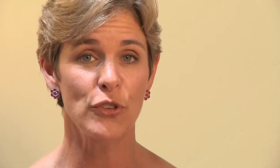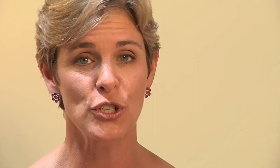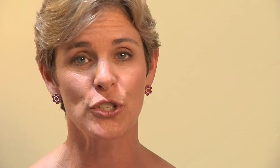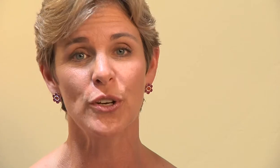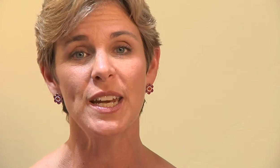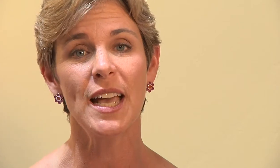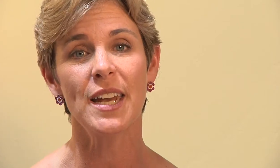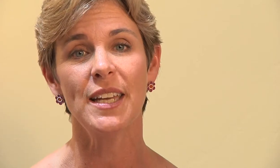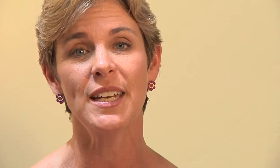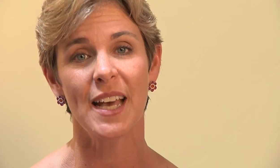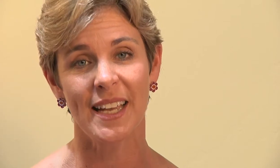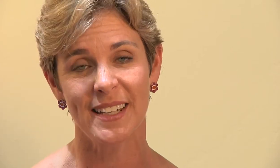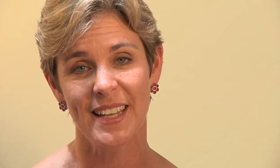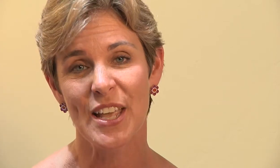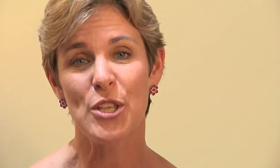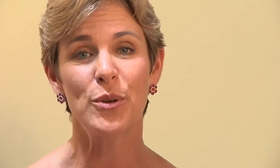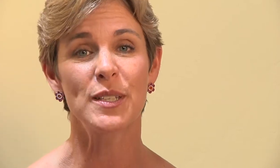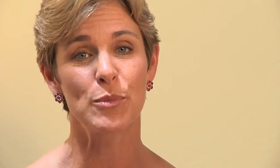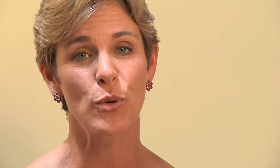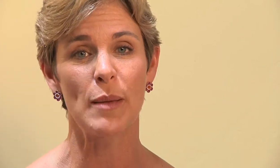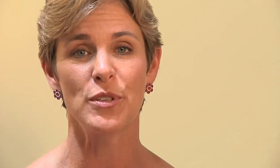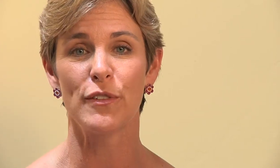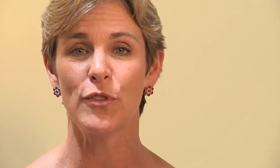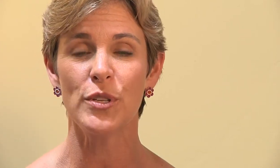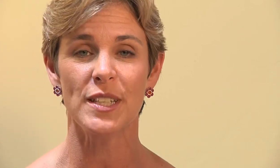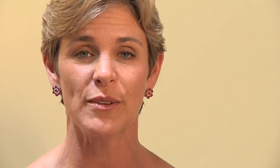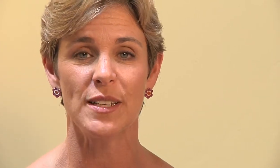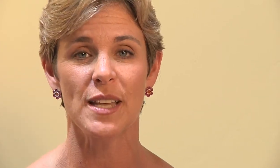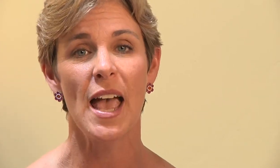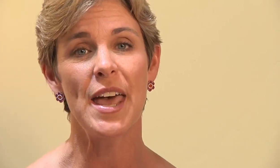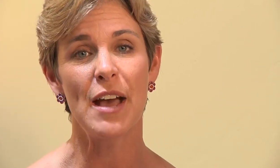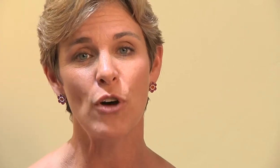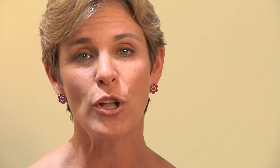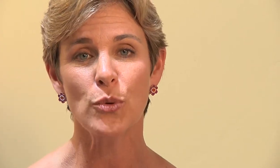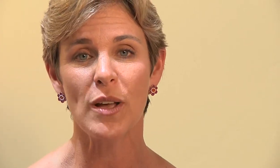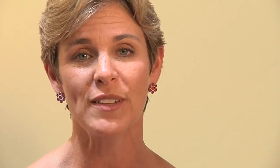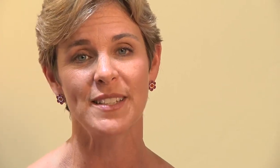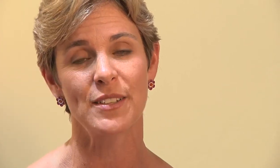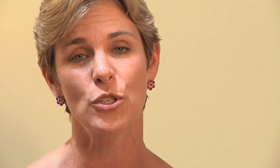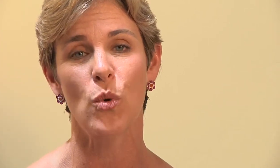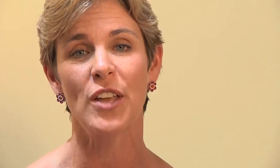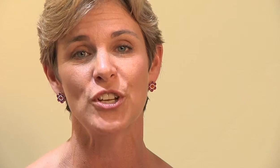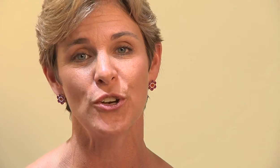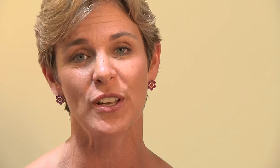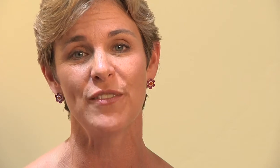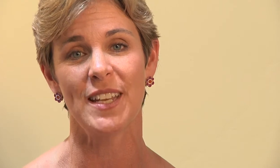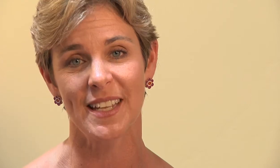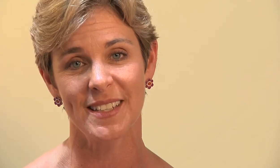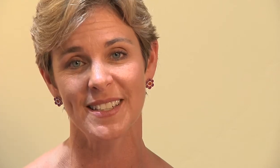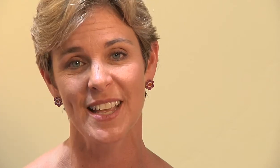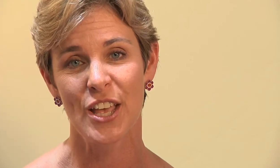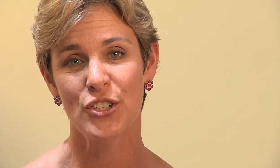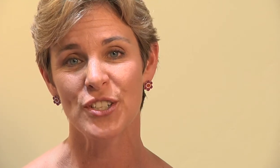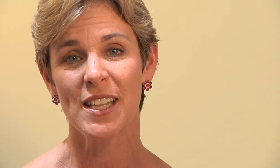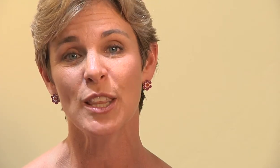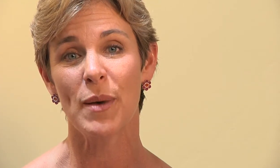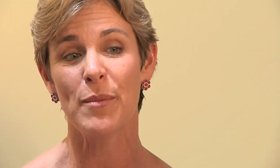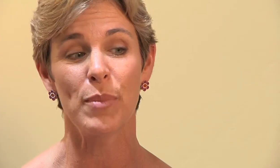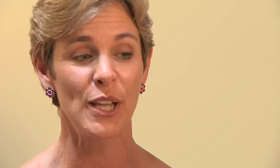just $39.99, you can subscribe to the full series and have all 12 lessons to watch at your convenience. Just click the button below